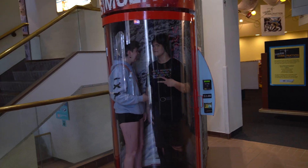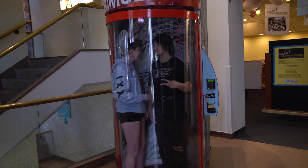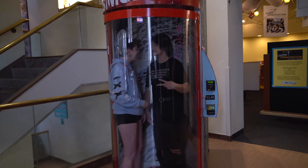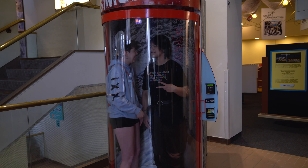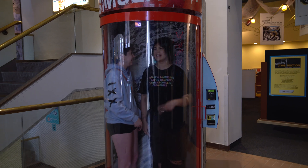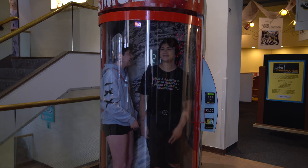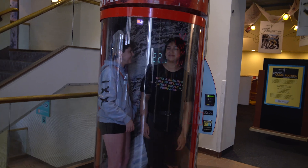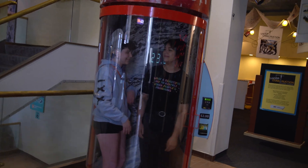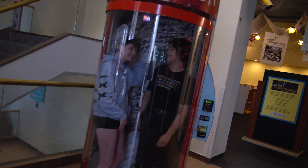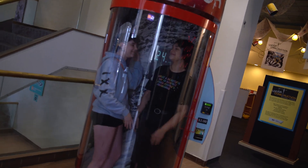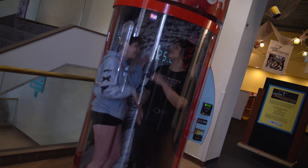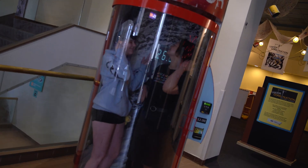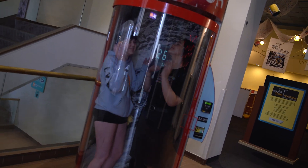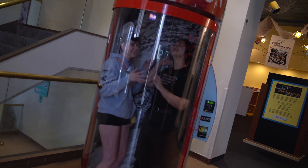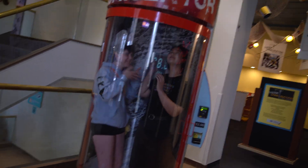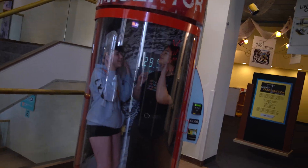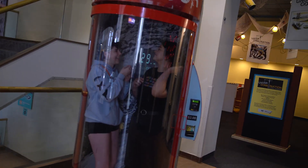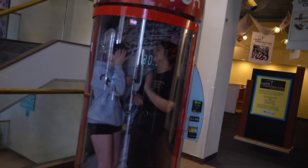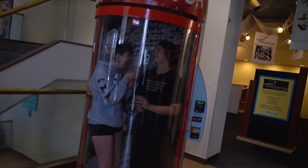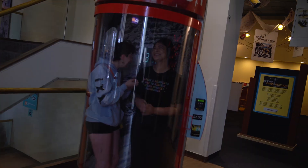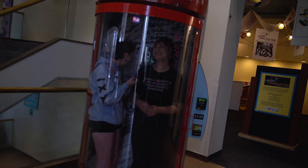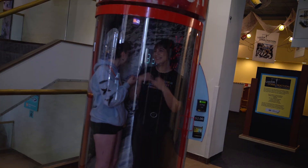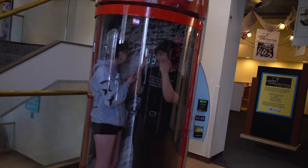Bye. Bye.